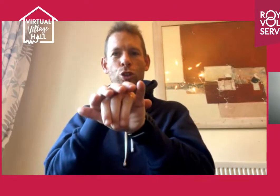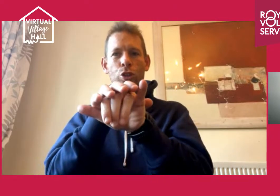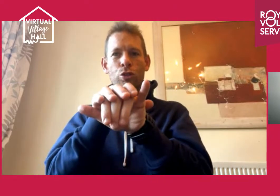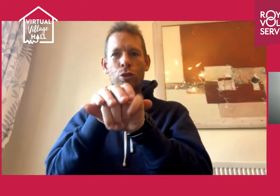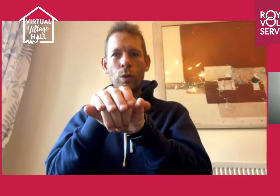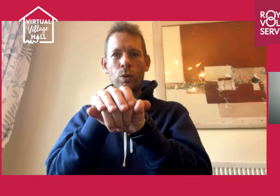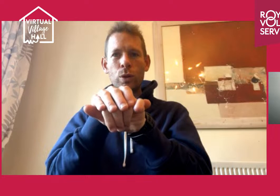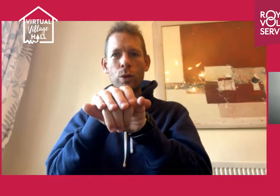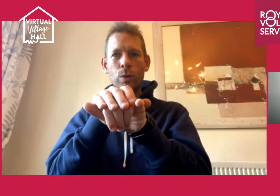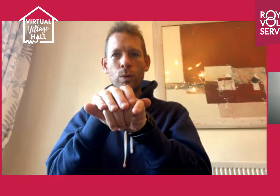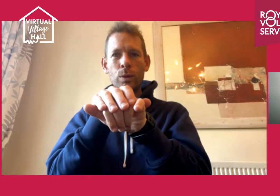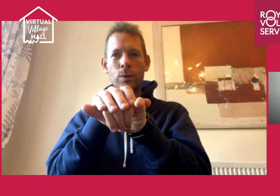Tortoise.